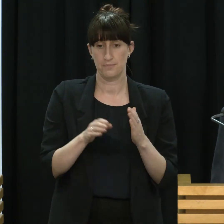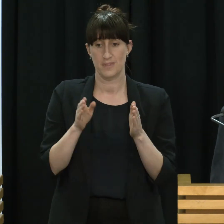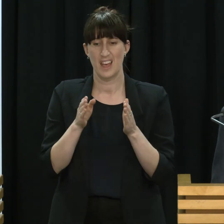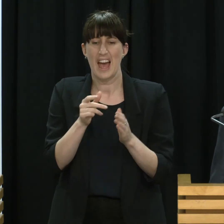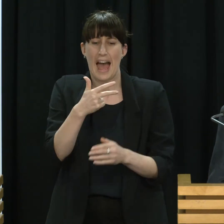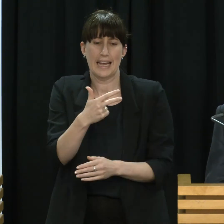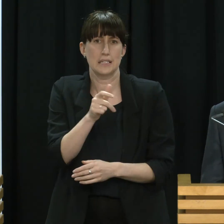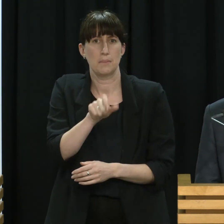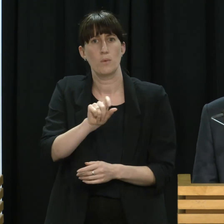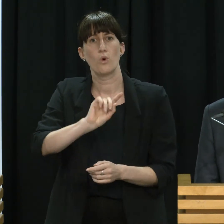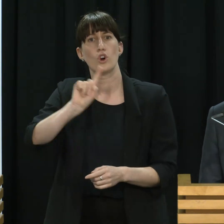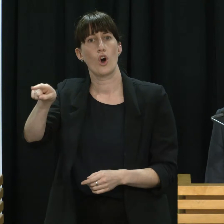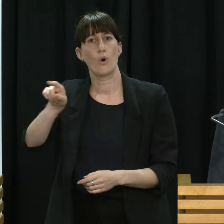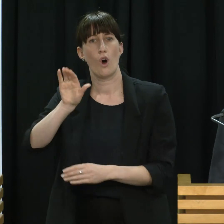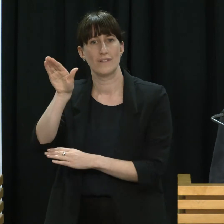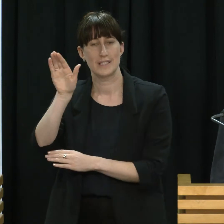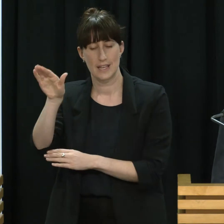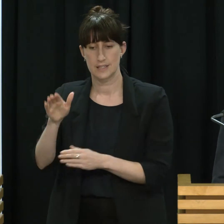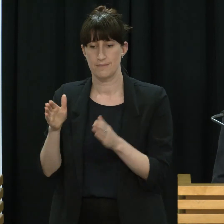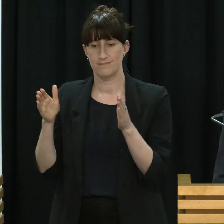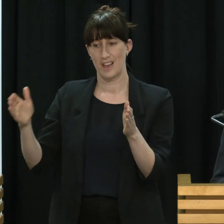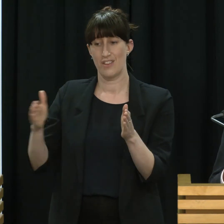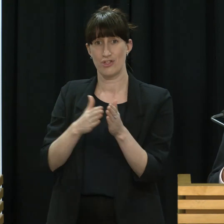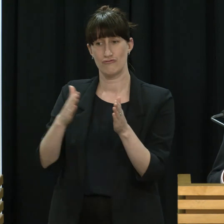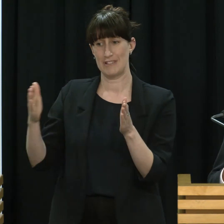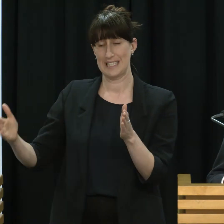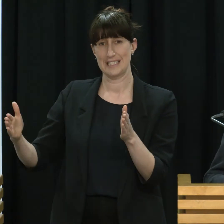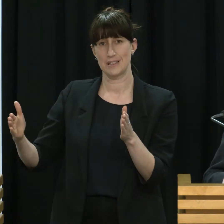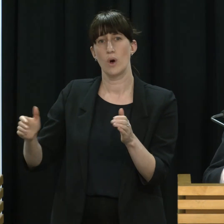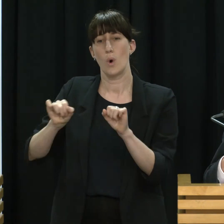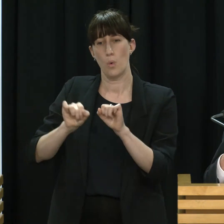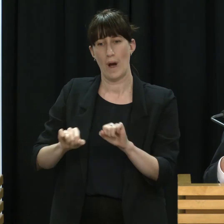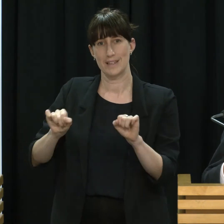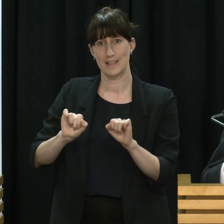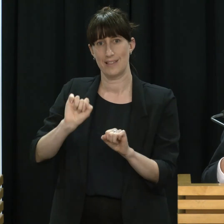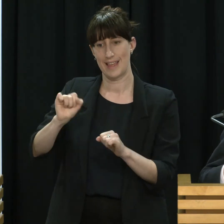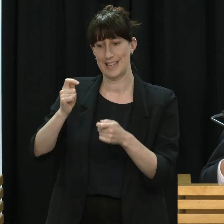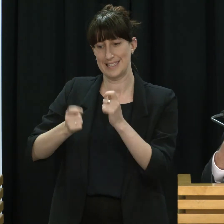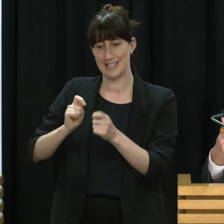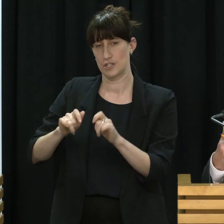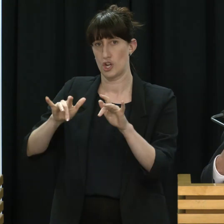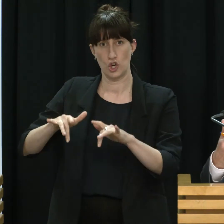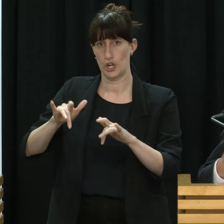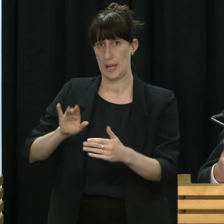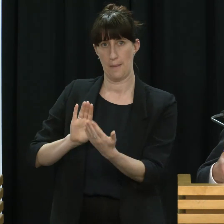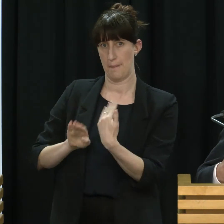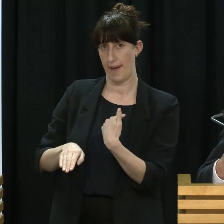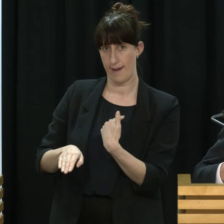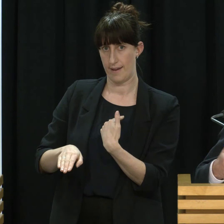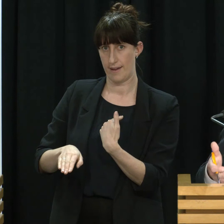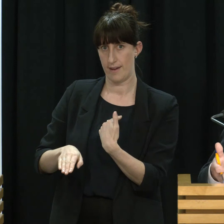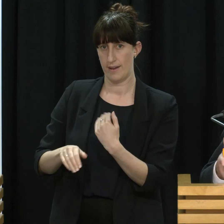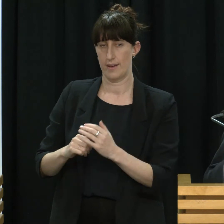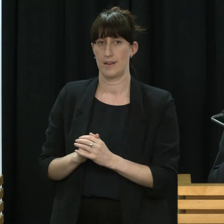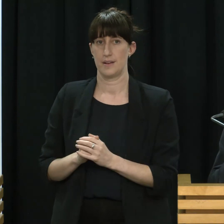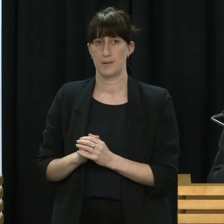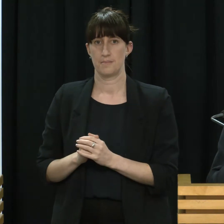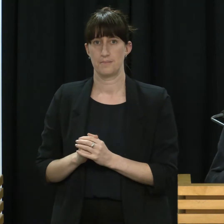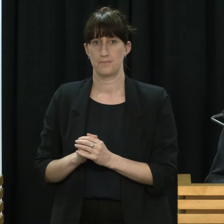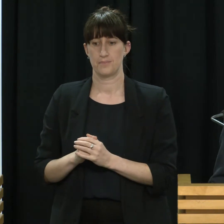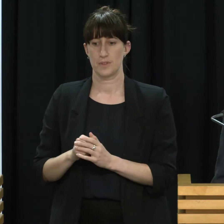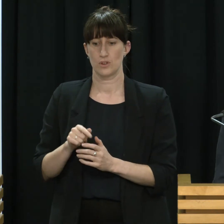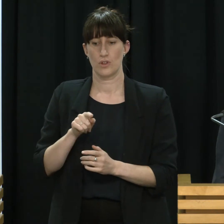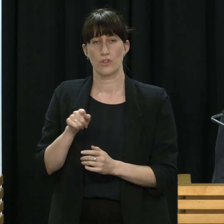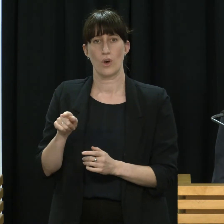remaining 1,212, we are awaiting a test result. It is just not yet due to come through because